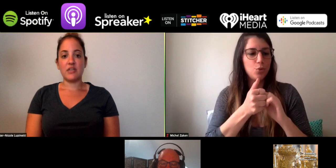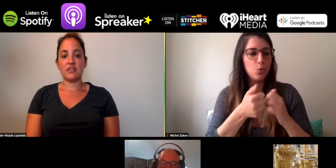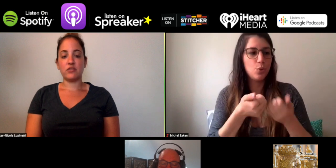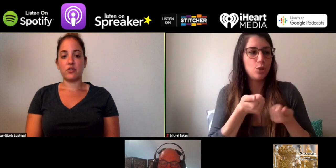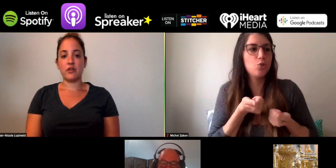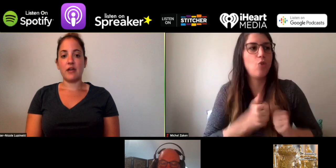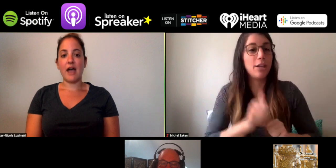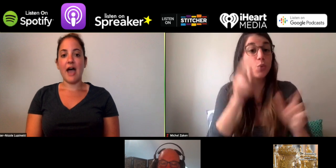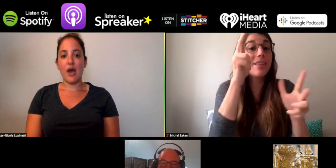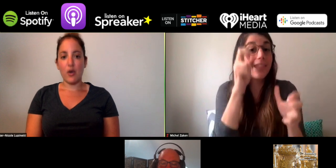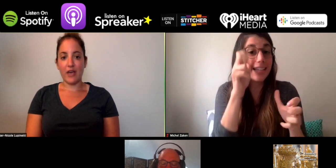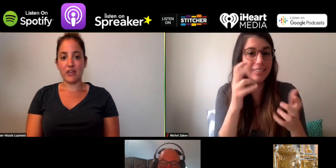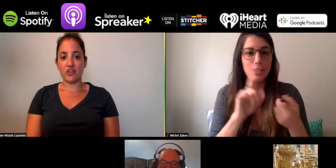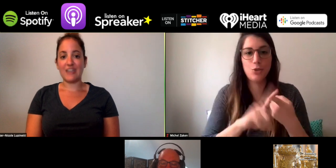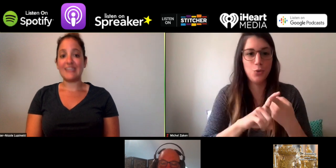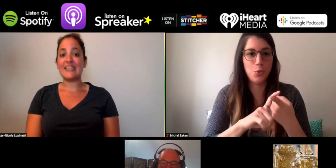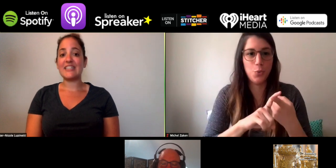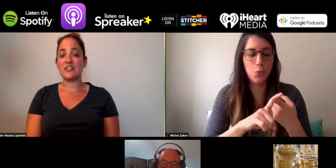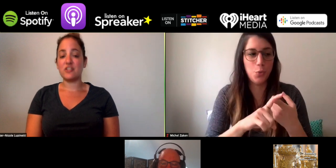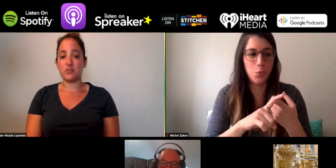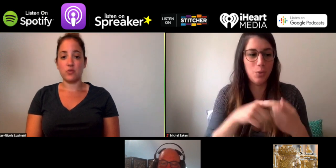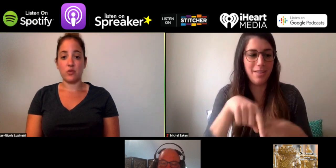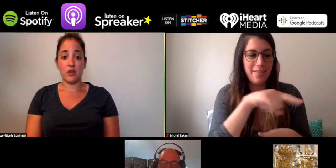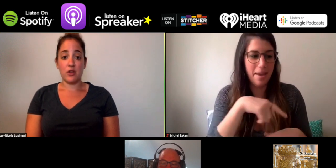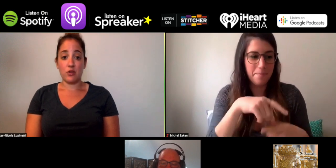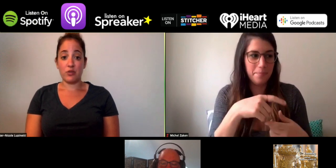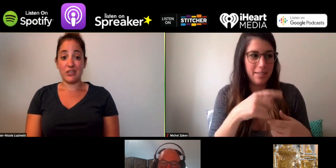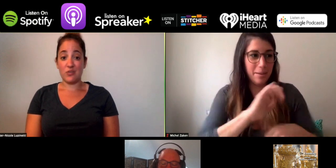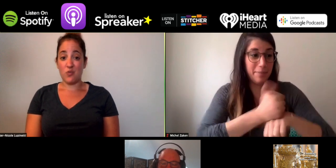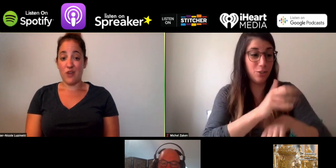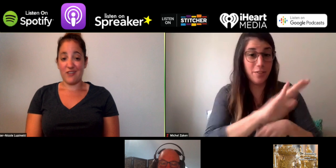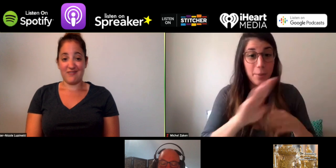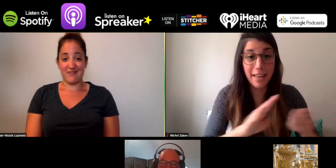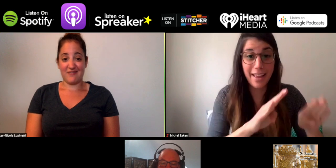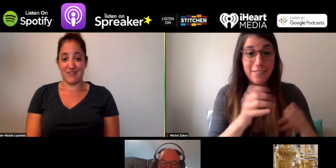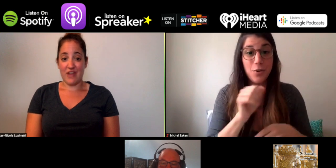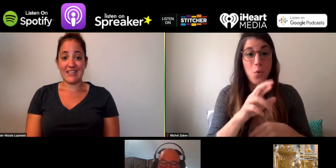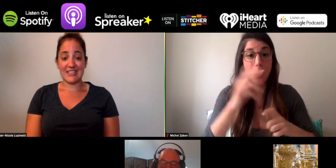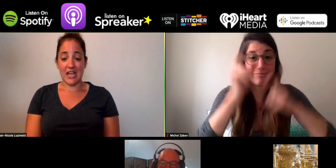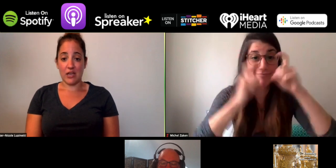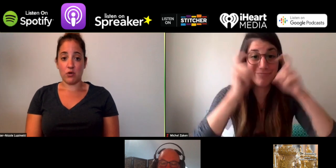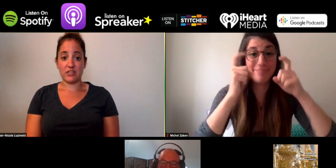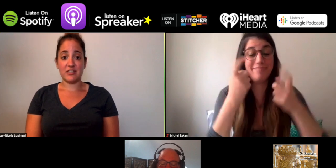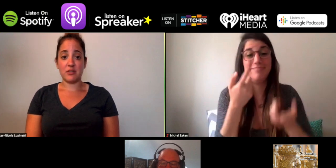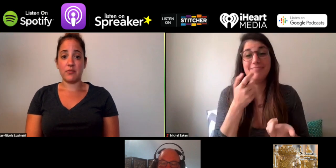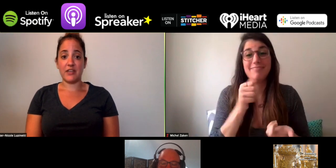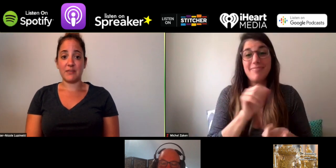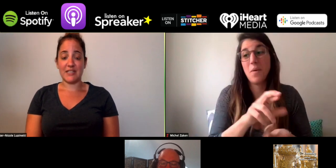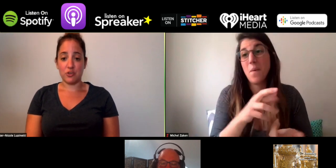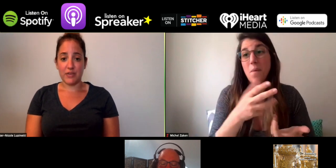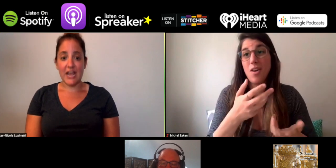So I need to learn how I can try to listen to really what they're not saying, or listen